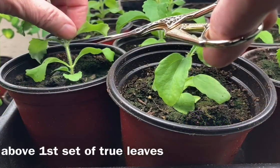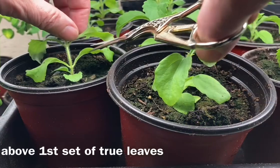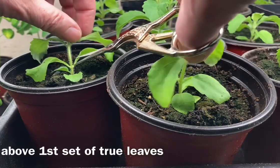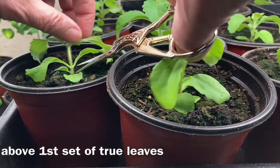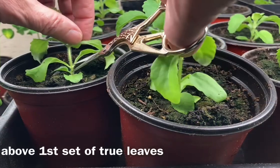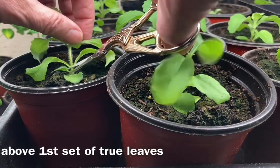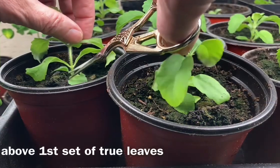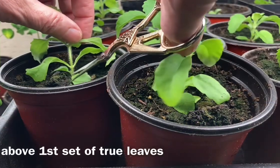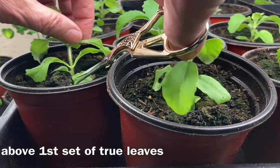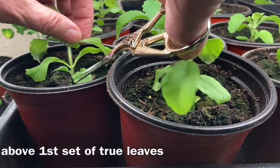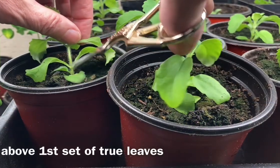to germinate.